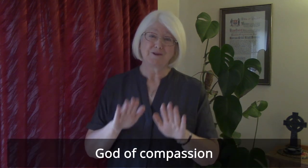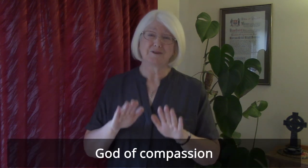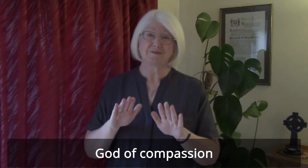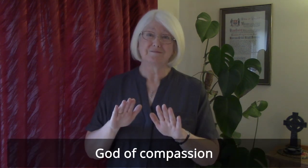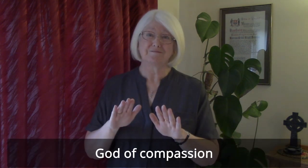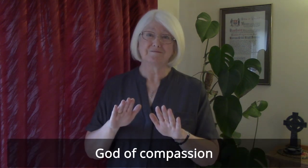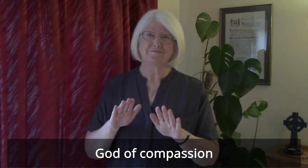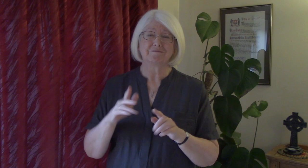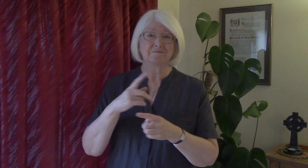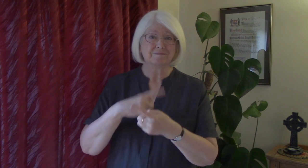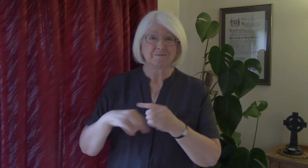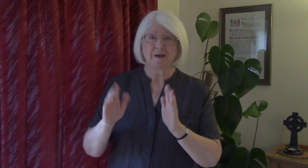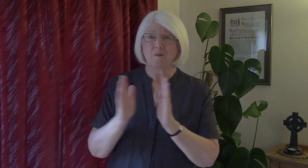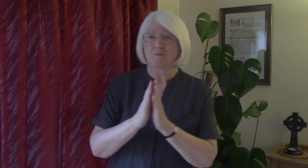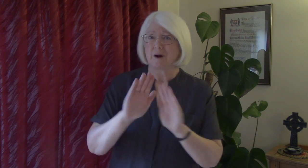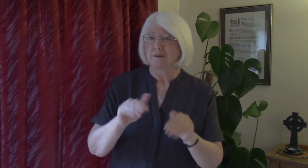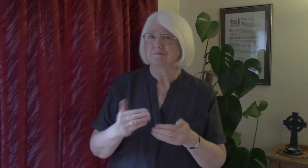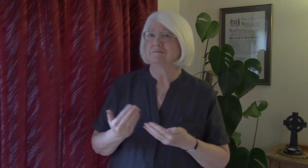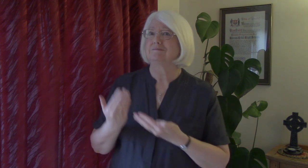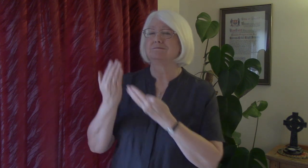God of compassion,